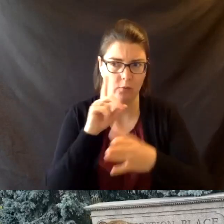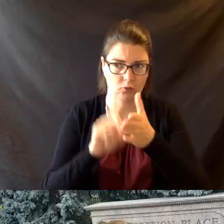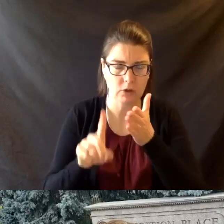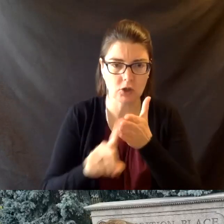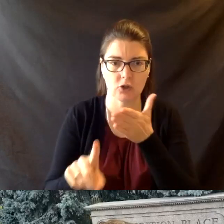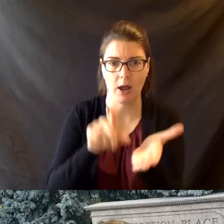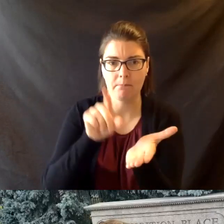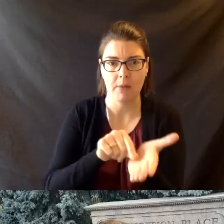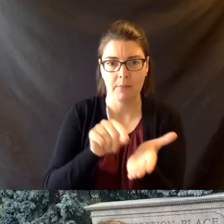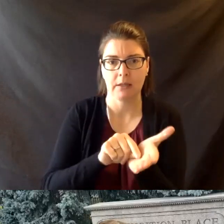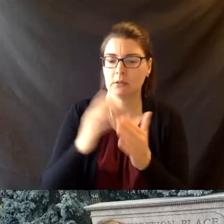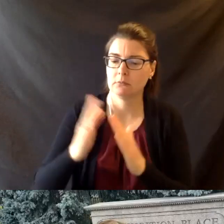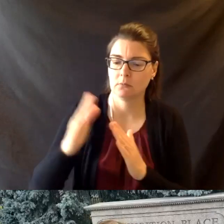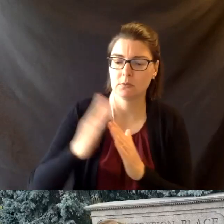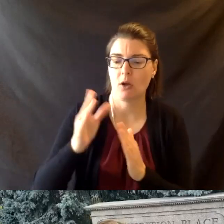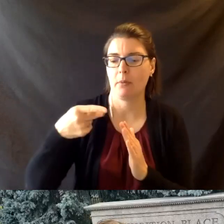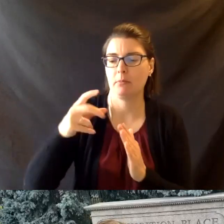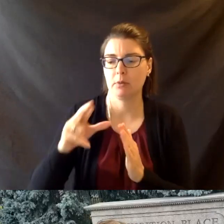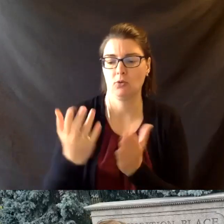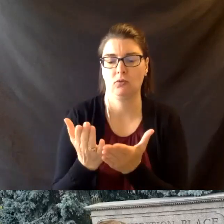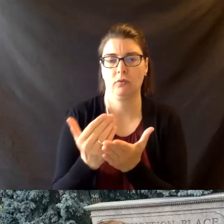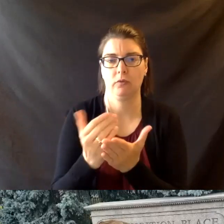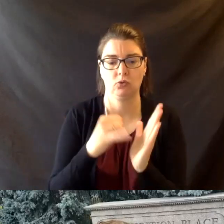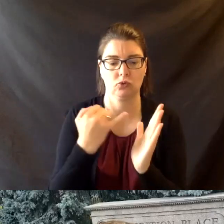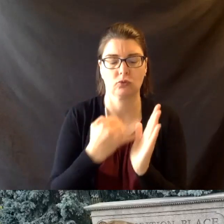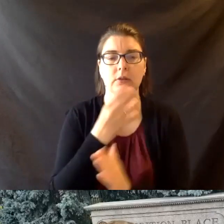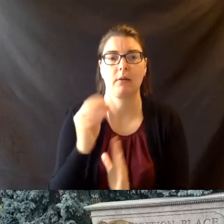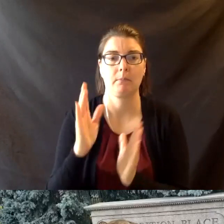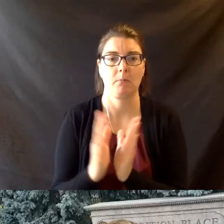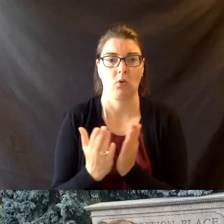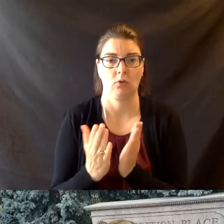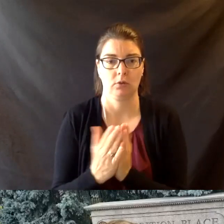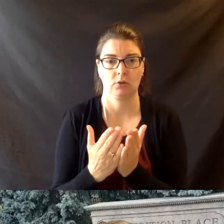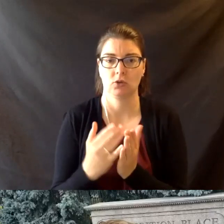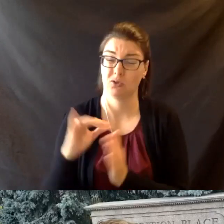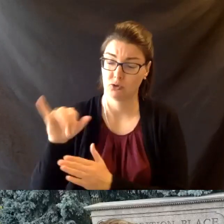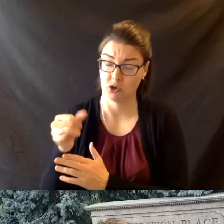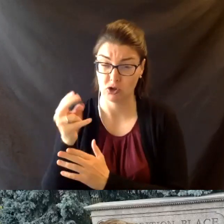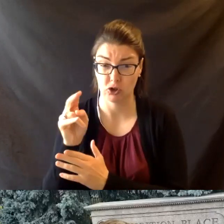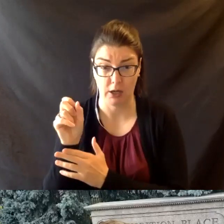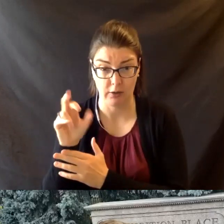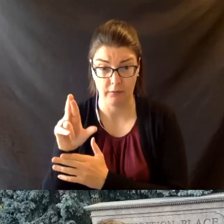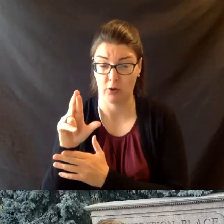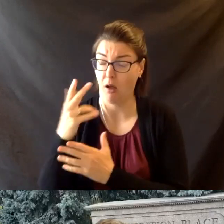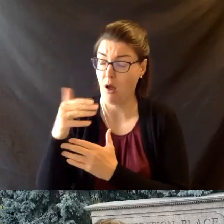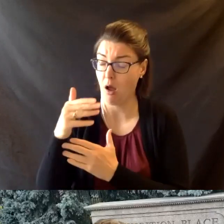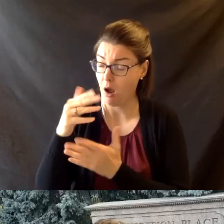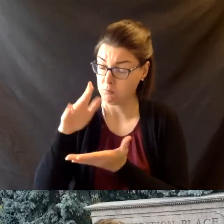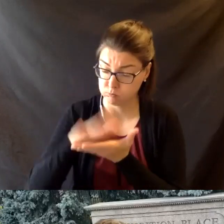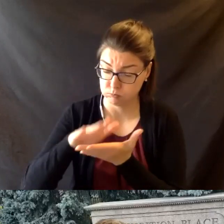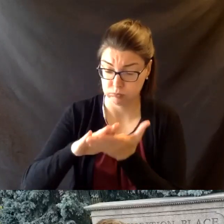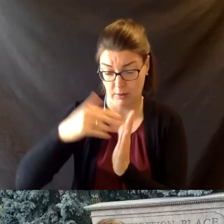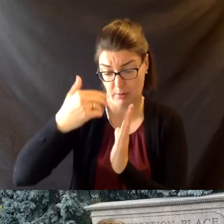top peer-reviewed journals and books. Jennifer is an exceptional scholar whose list of publications is